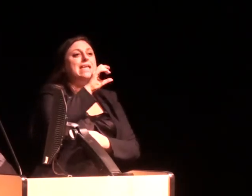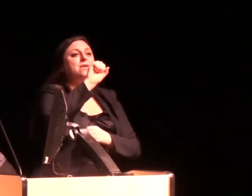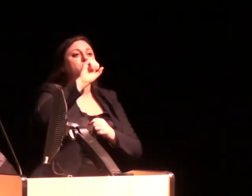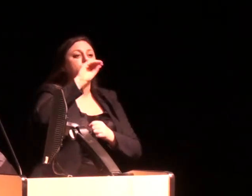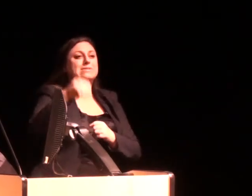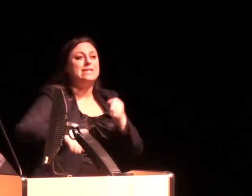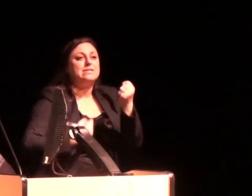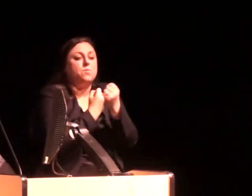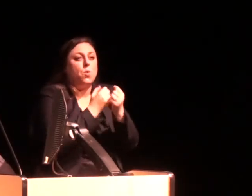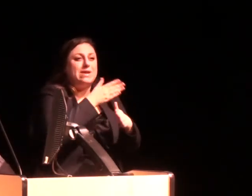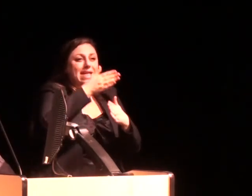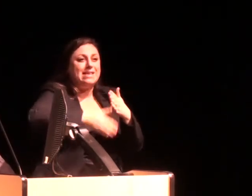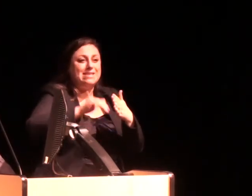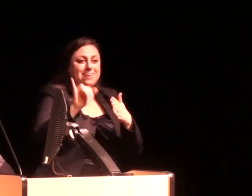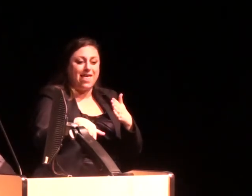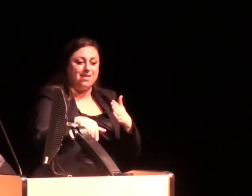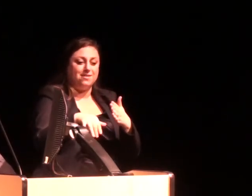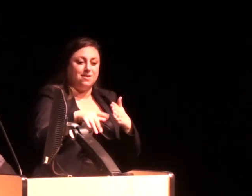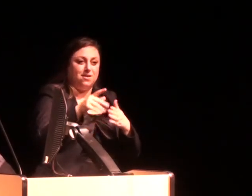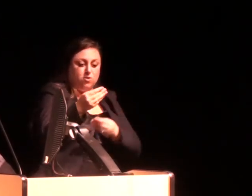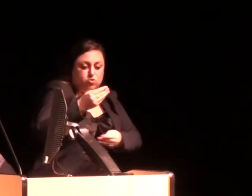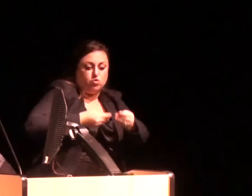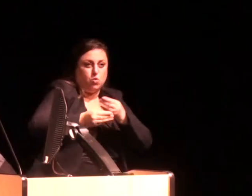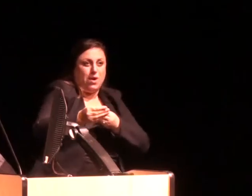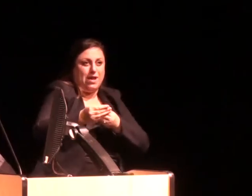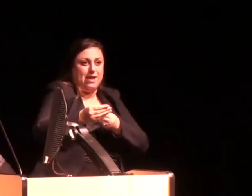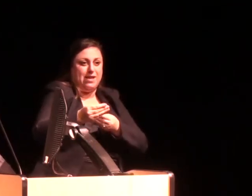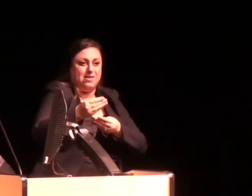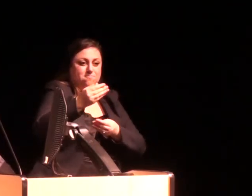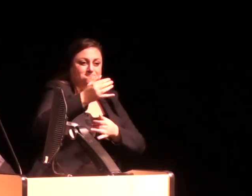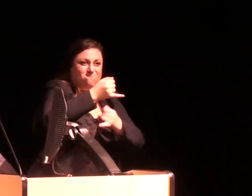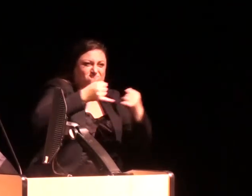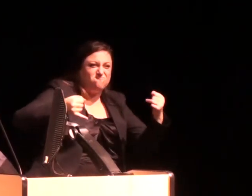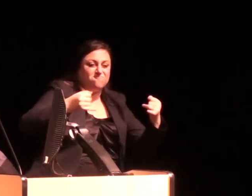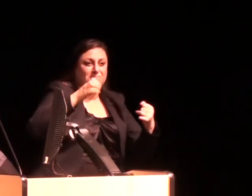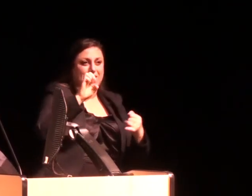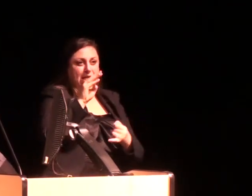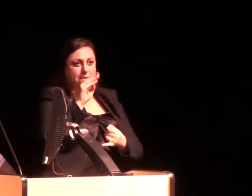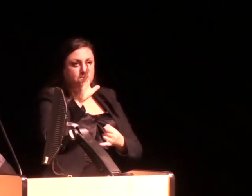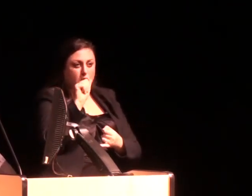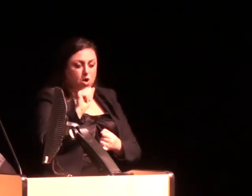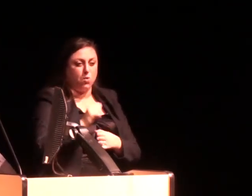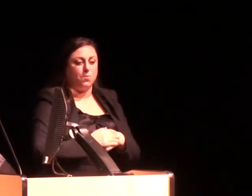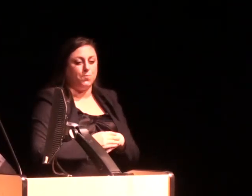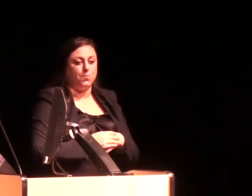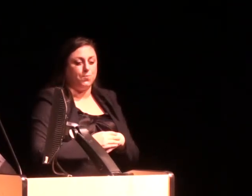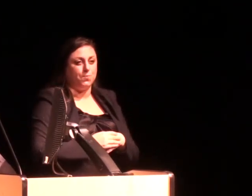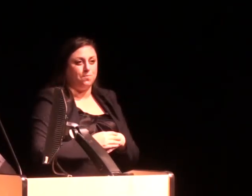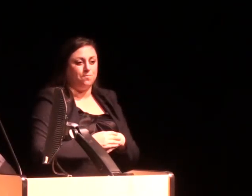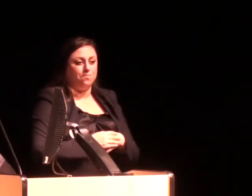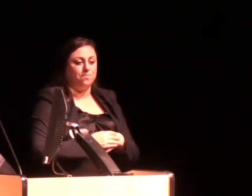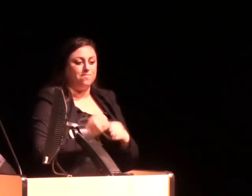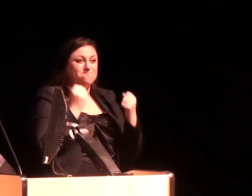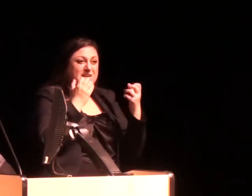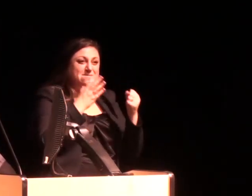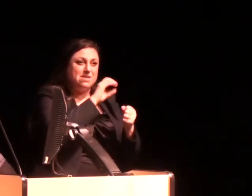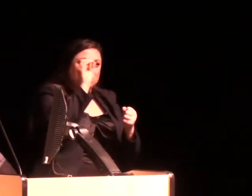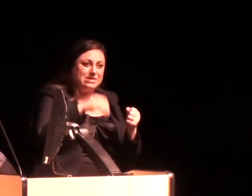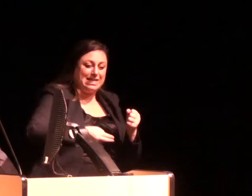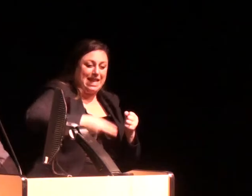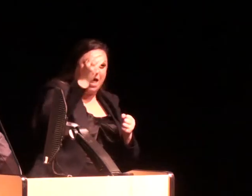support ending the trade embargo with Cuba, and 74% ending the travel ban restrictions to